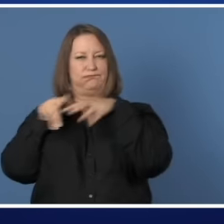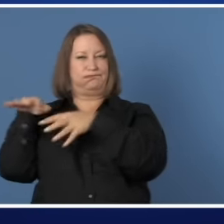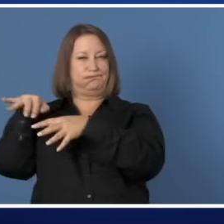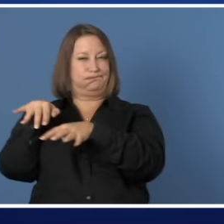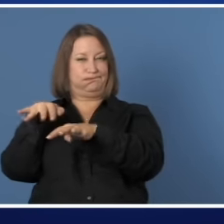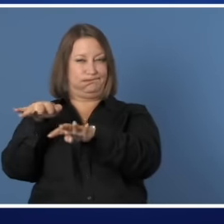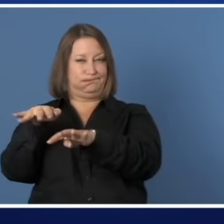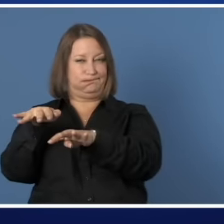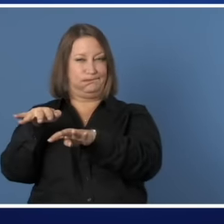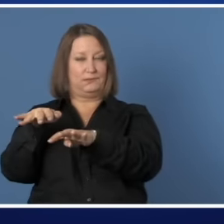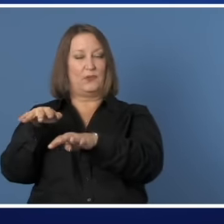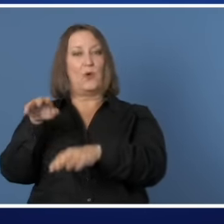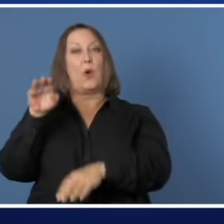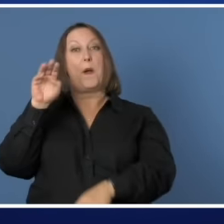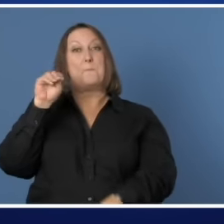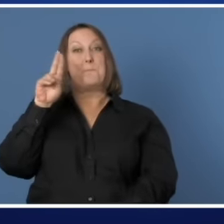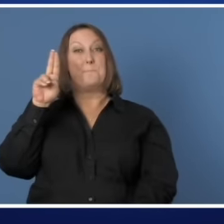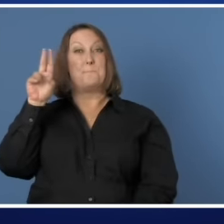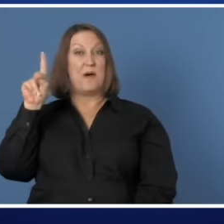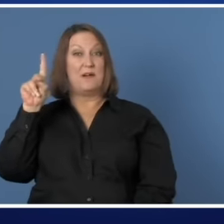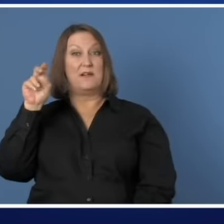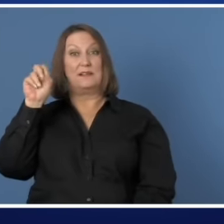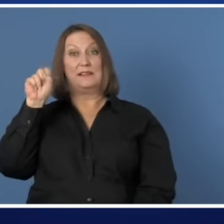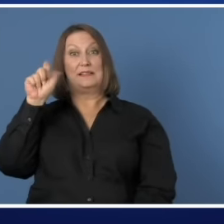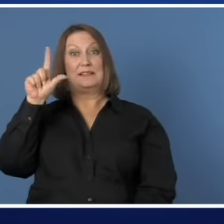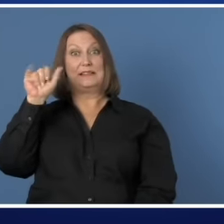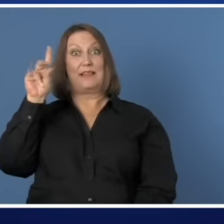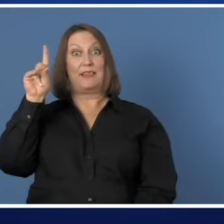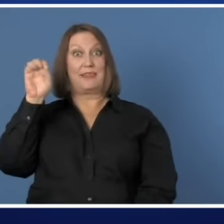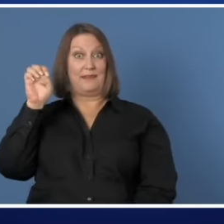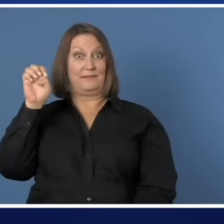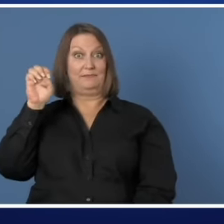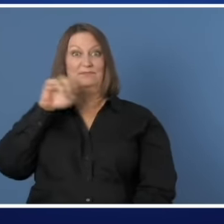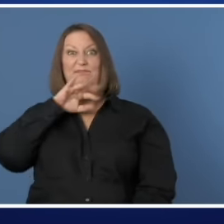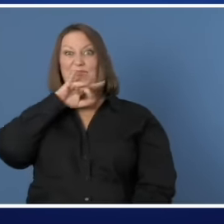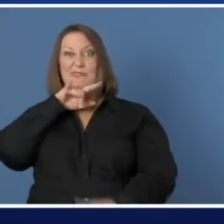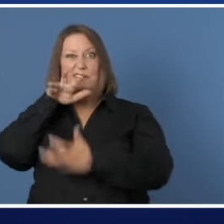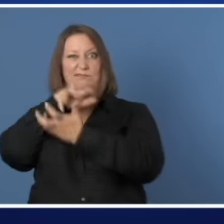Landslide and debris flow. Landslide slide.